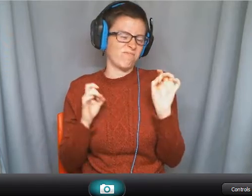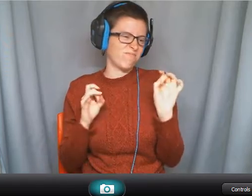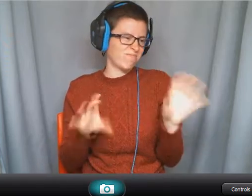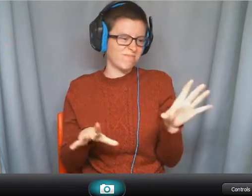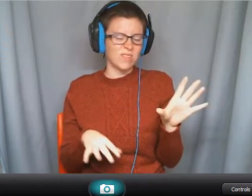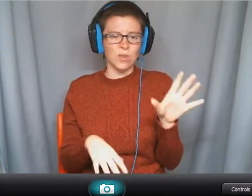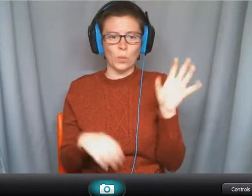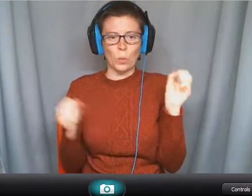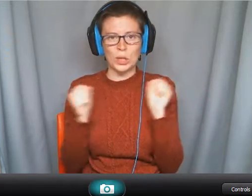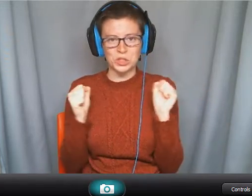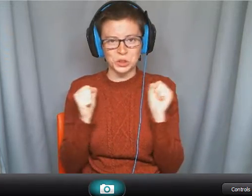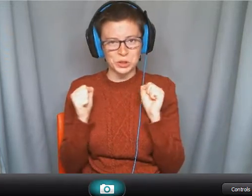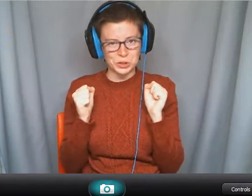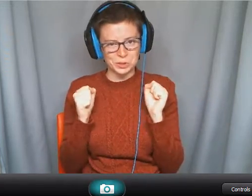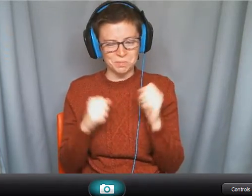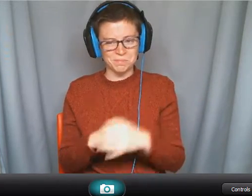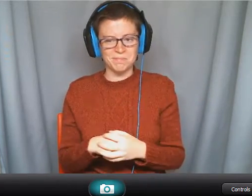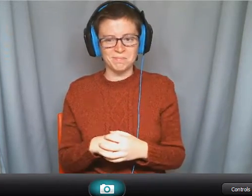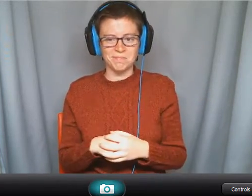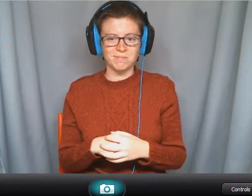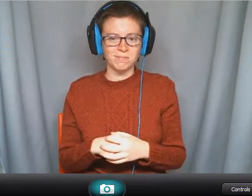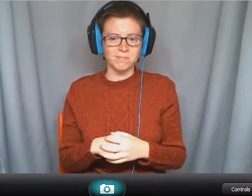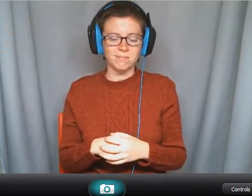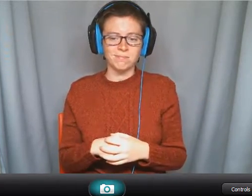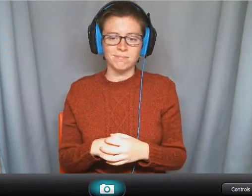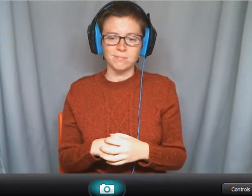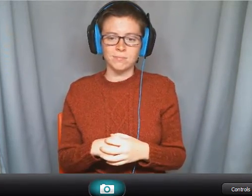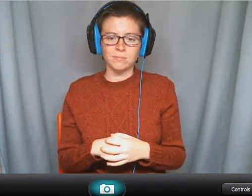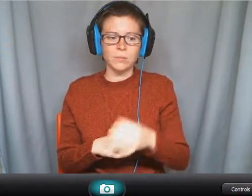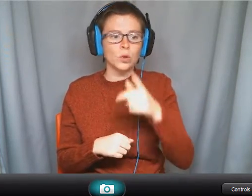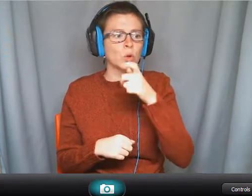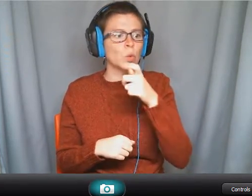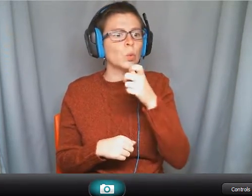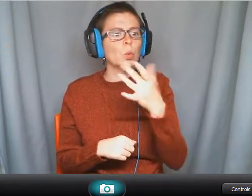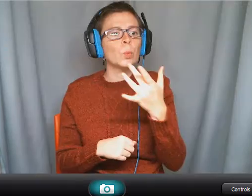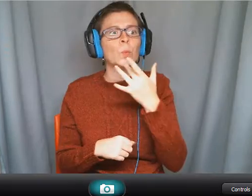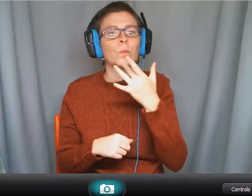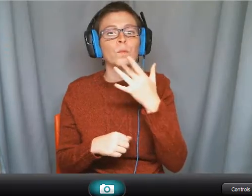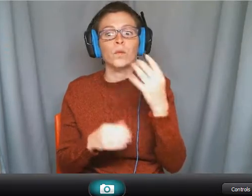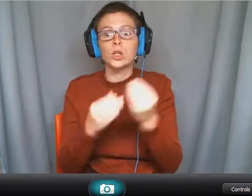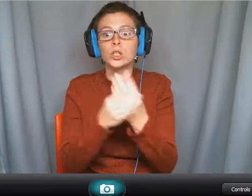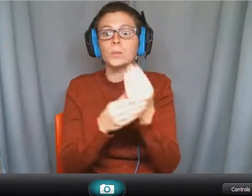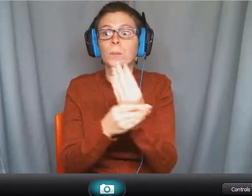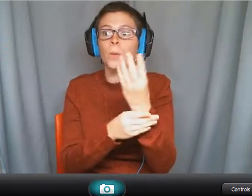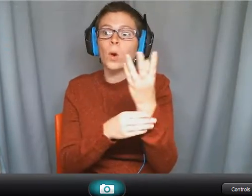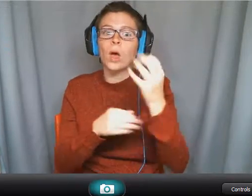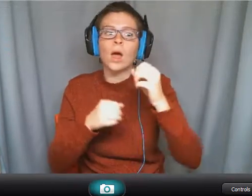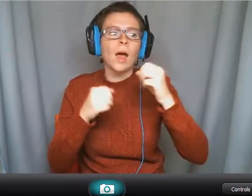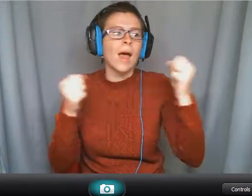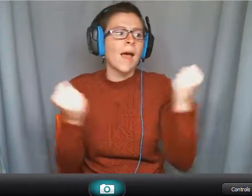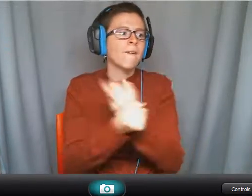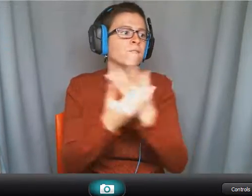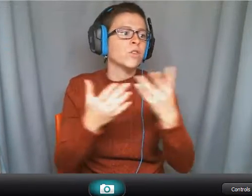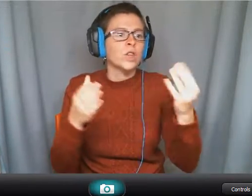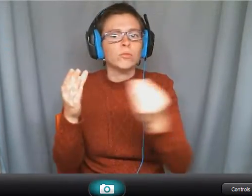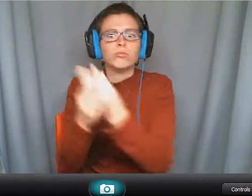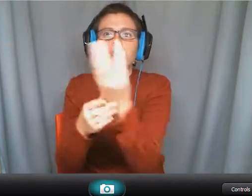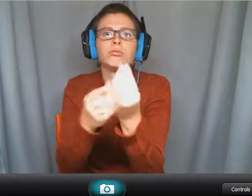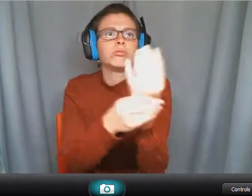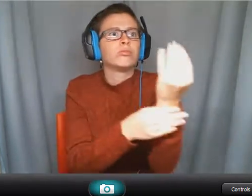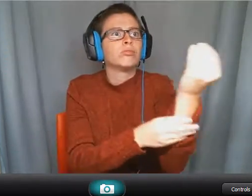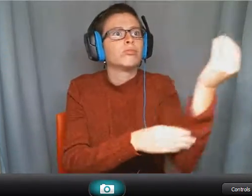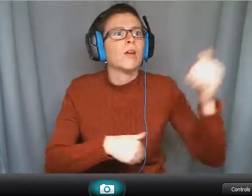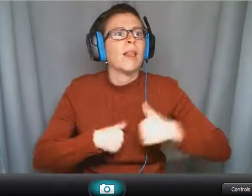winter, we're going to get ready for spring. Who likes spring when everything starts to grow and come alive and everything